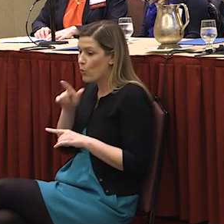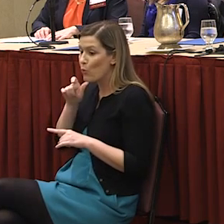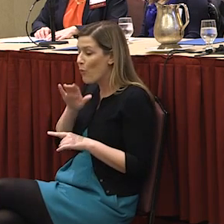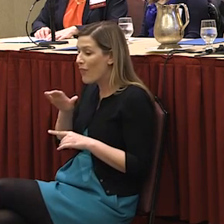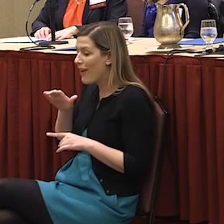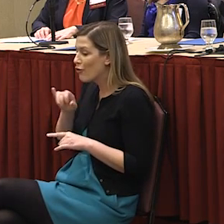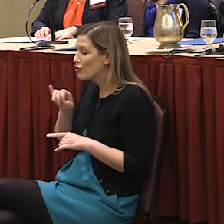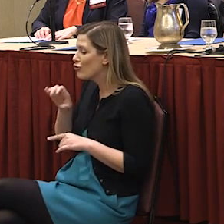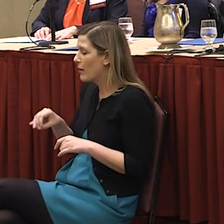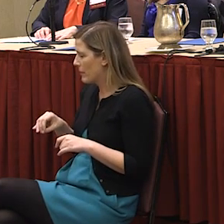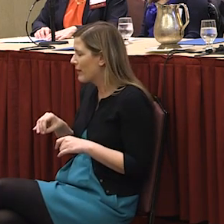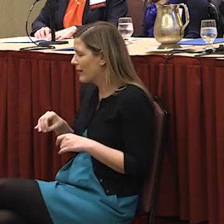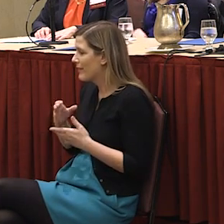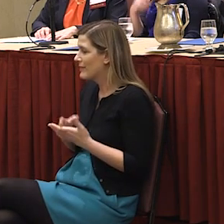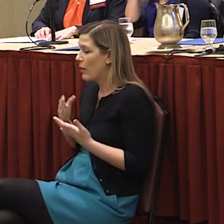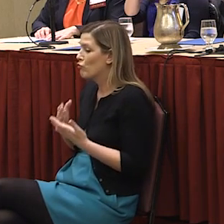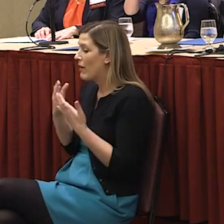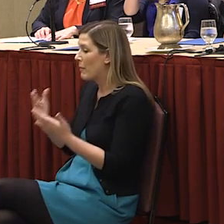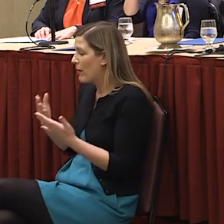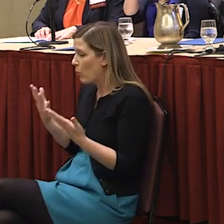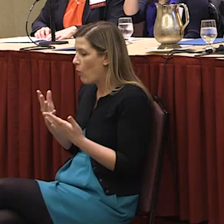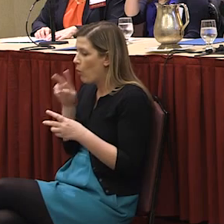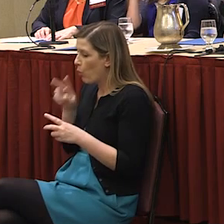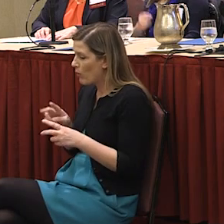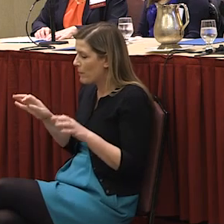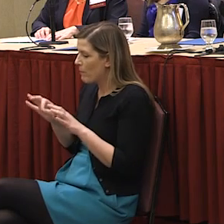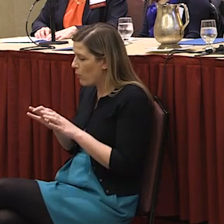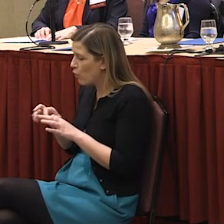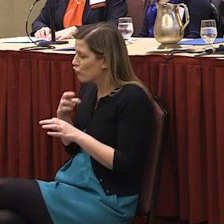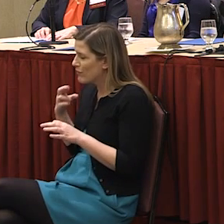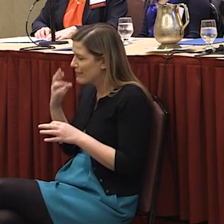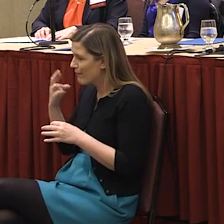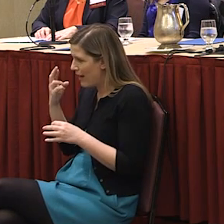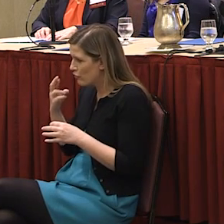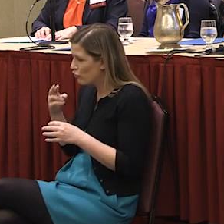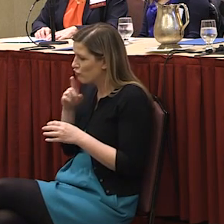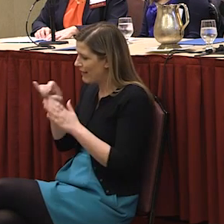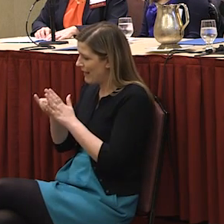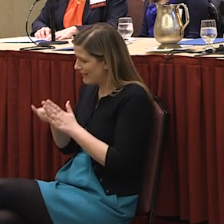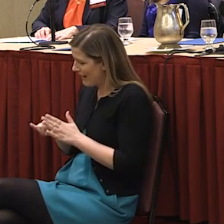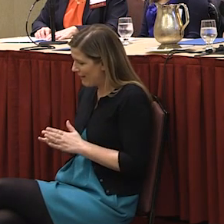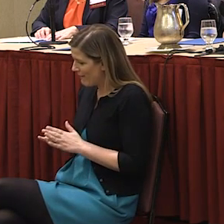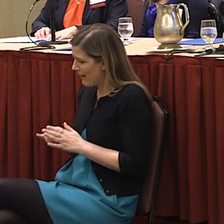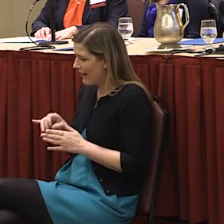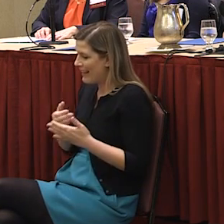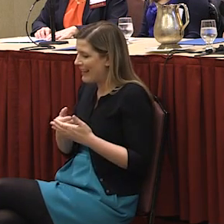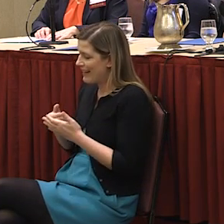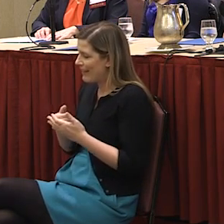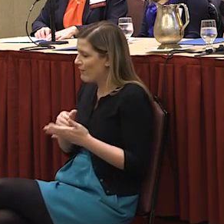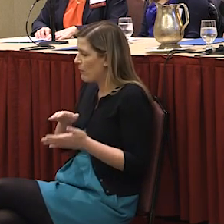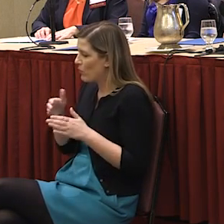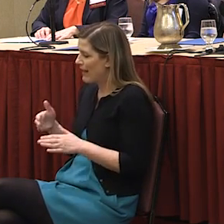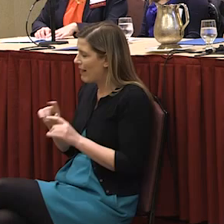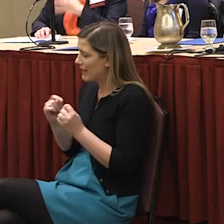carriers. Some of the recommendations that we have is the key risk factors for intervention identified in the Rhode Island Infant Mortality Team